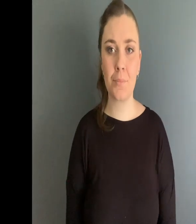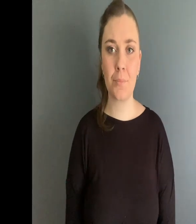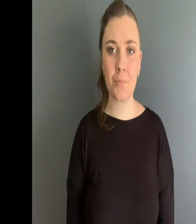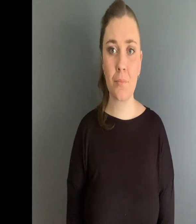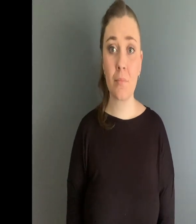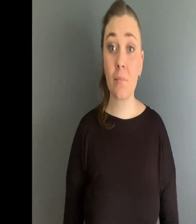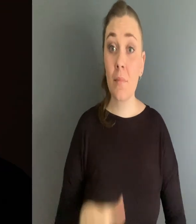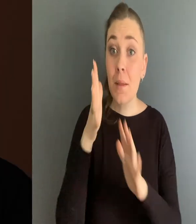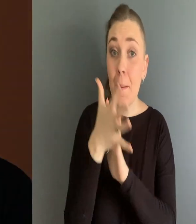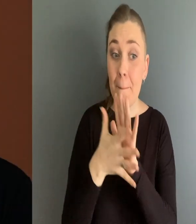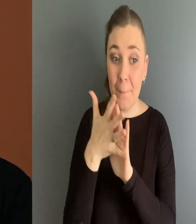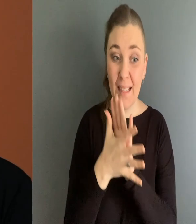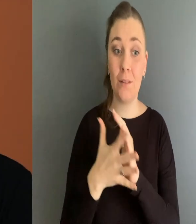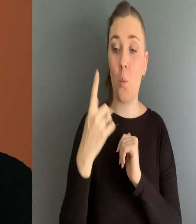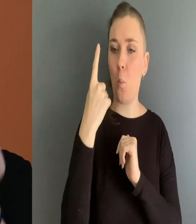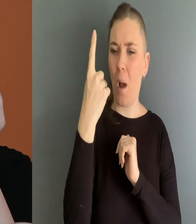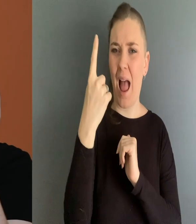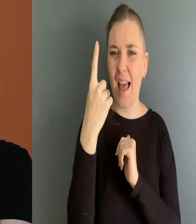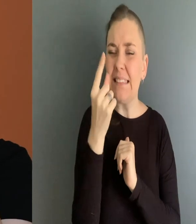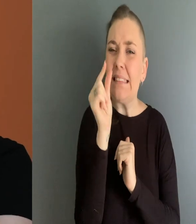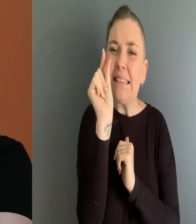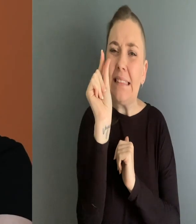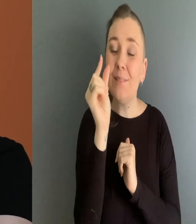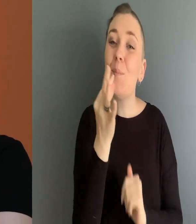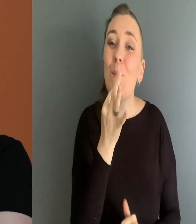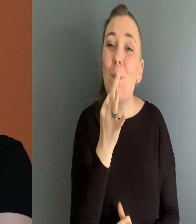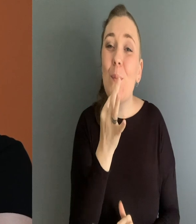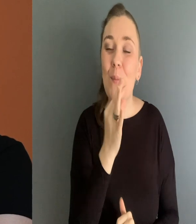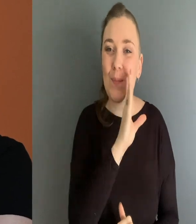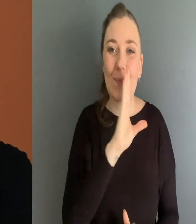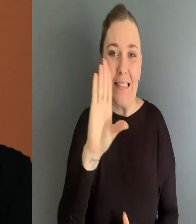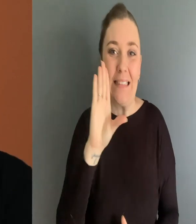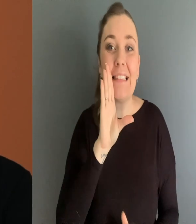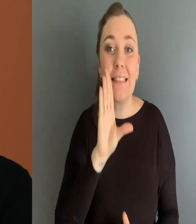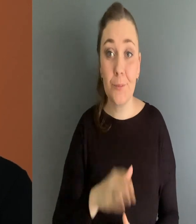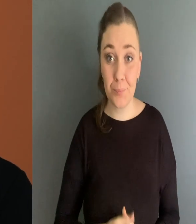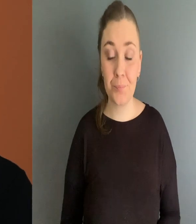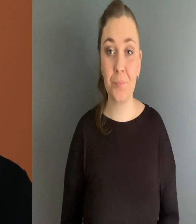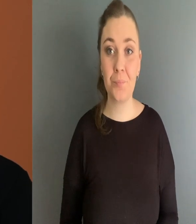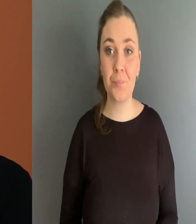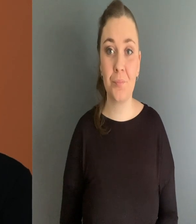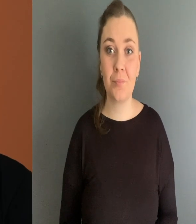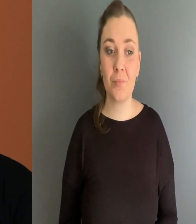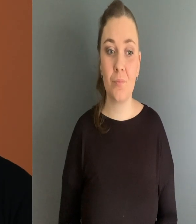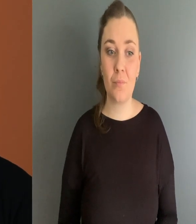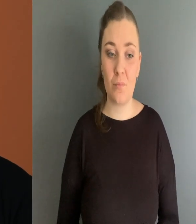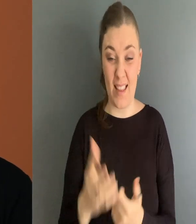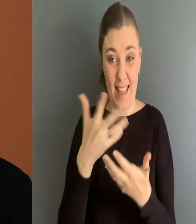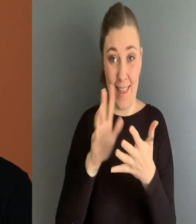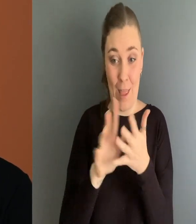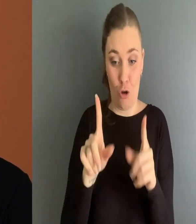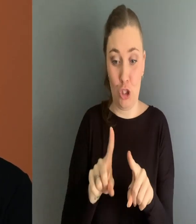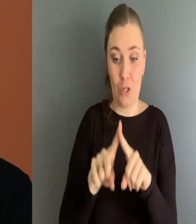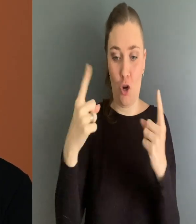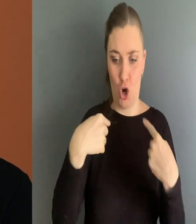it means that one there's a tiny bit missing so that's how different i